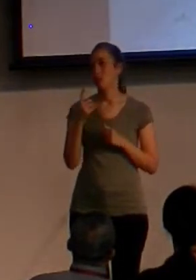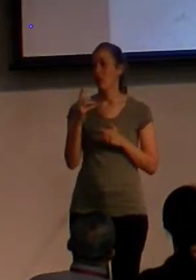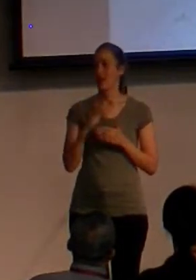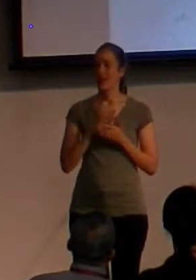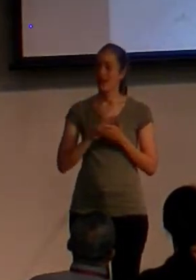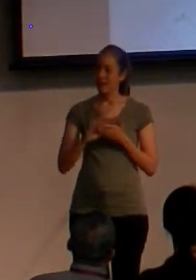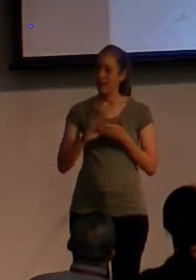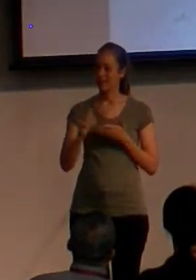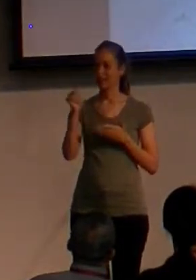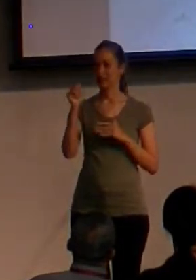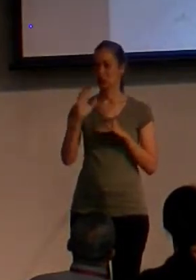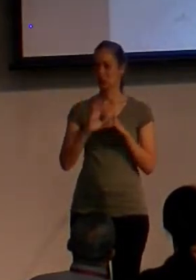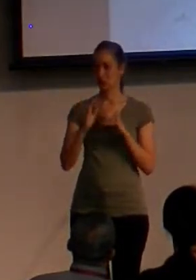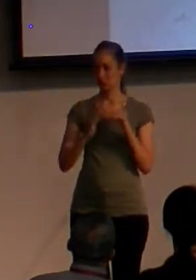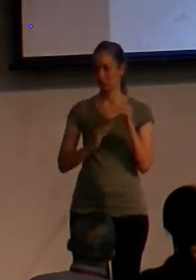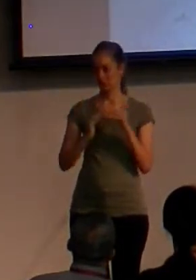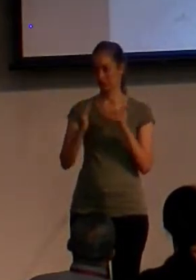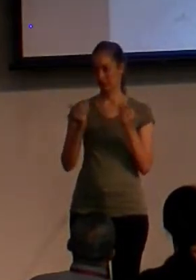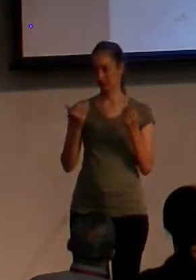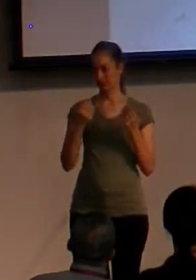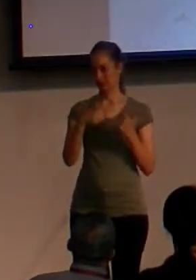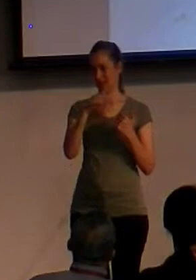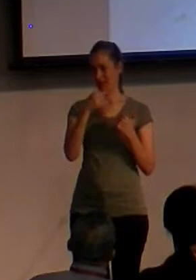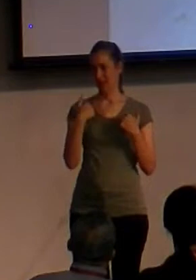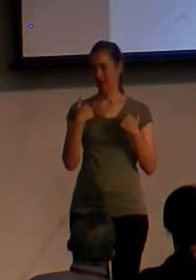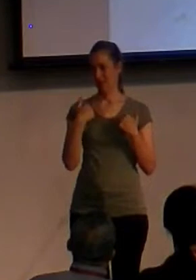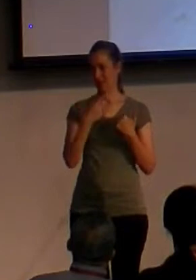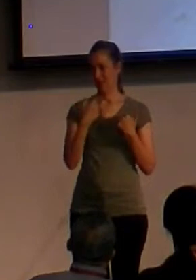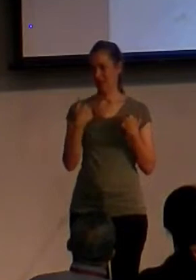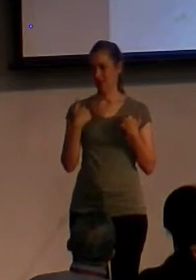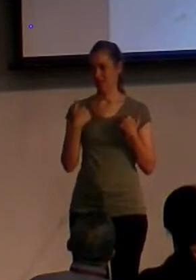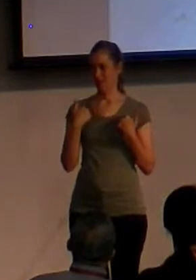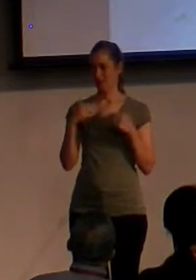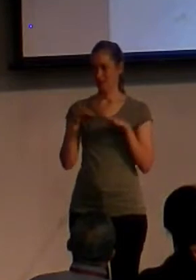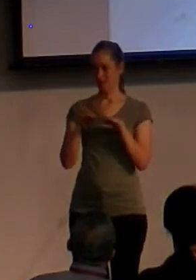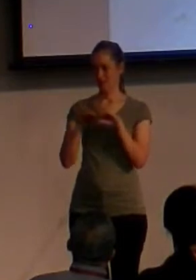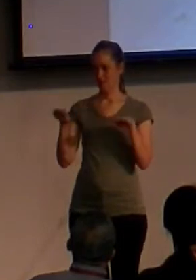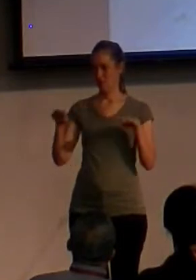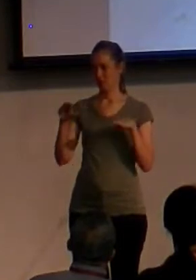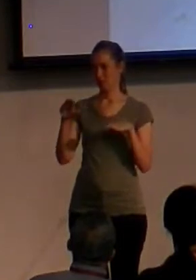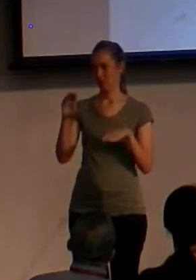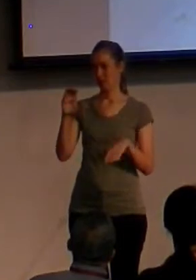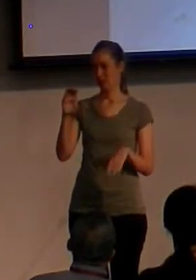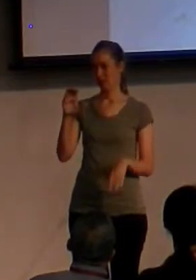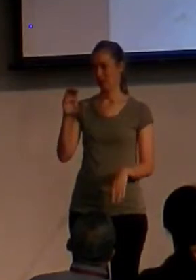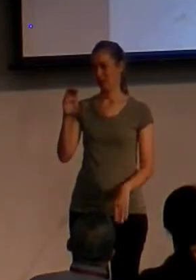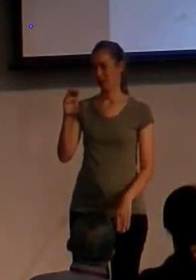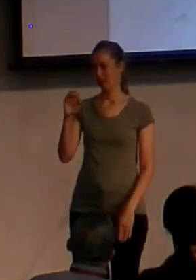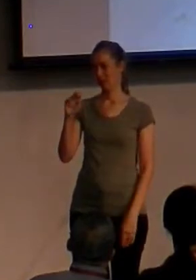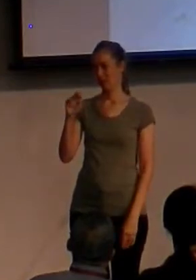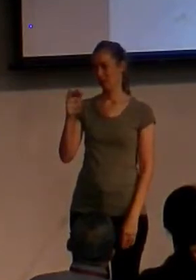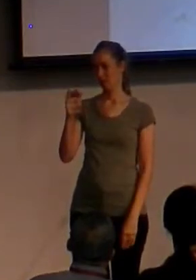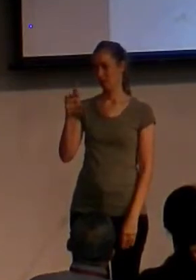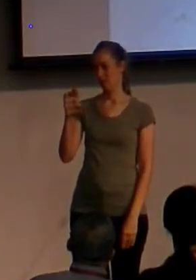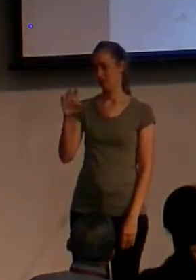nicest church buildings, it has a cement floor. That's very rare. And